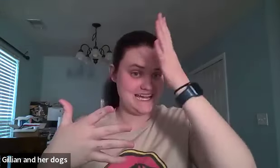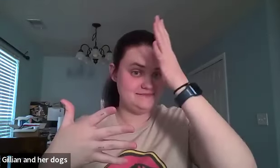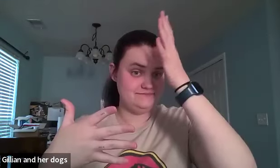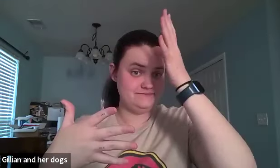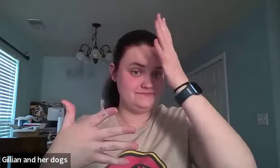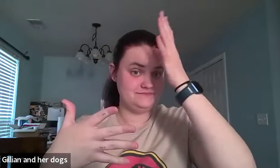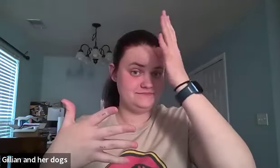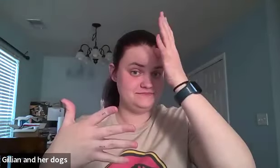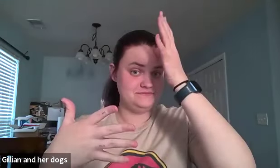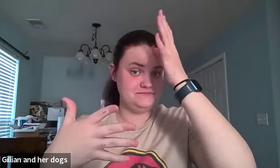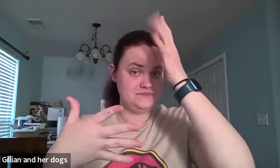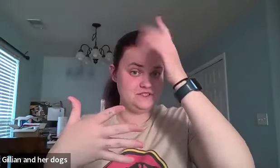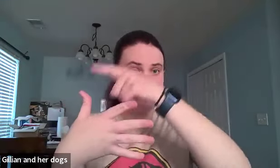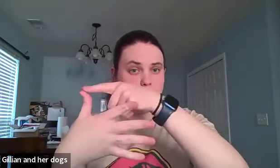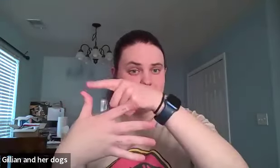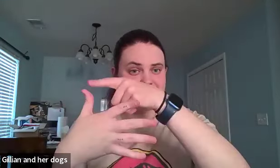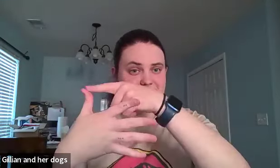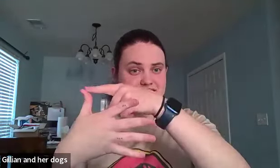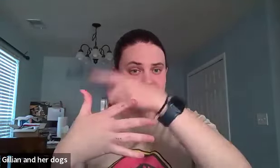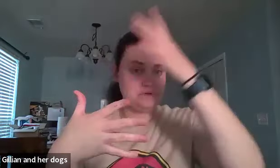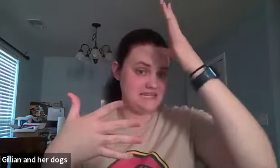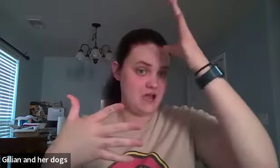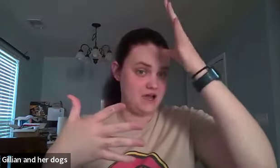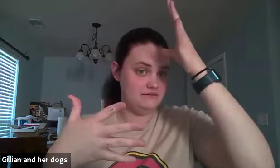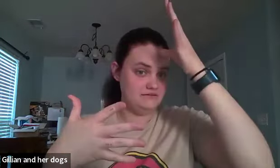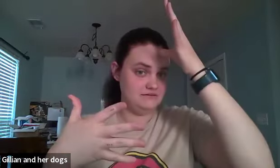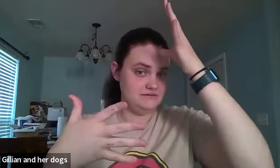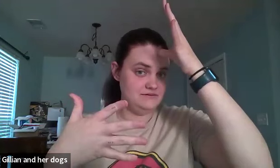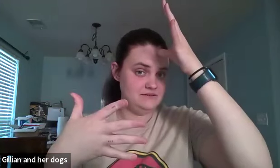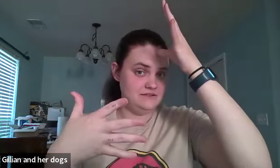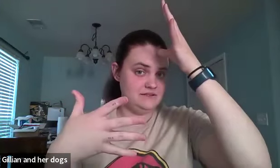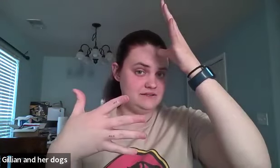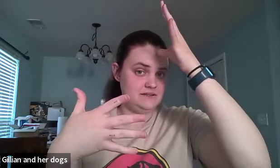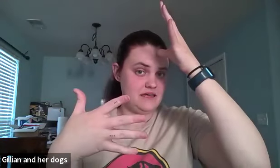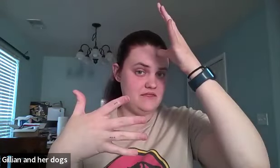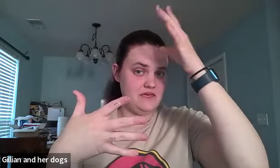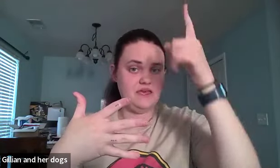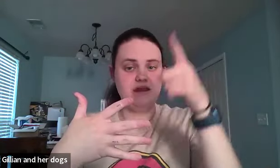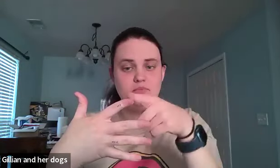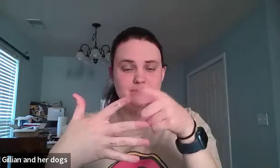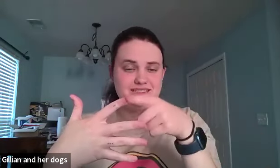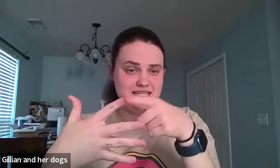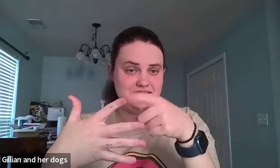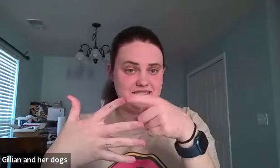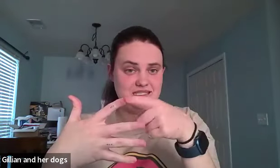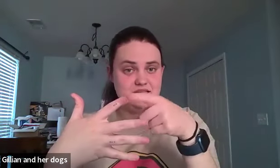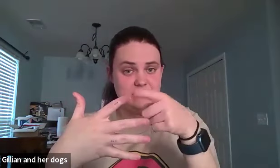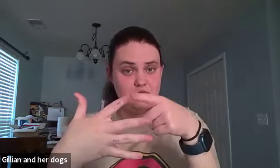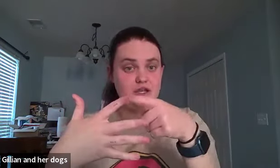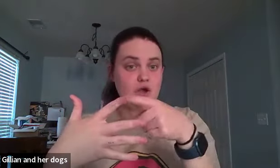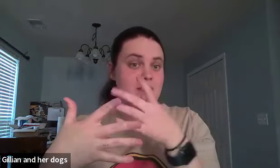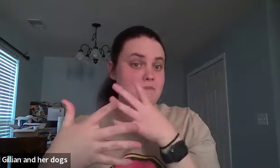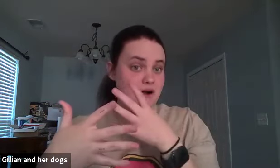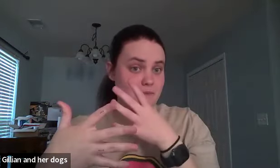dad. So I'll point to this and go dad. And then point to this second one and go my